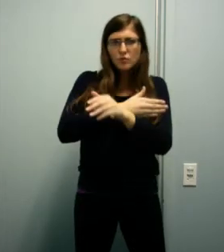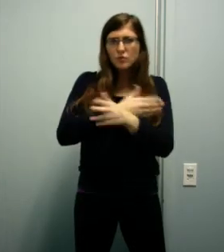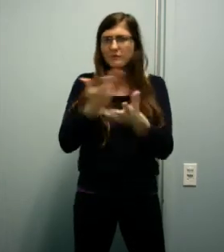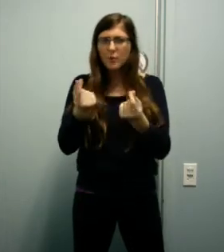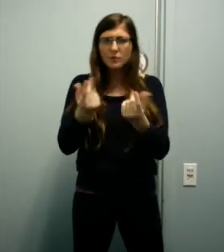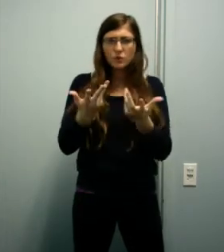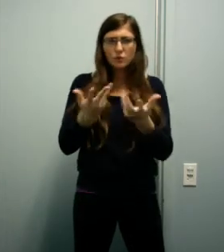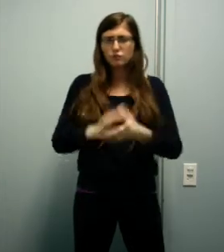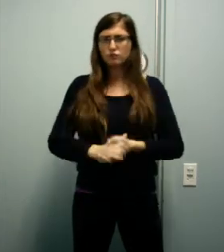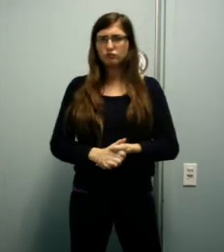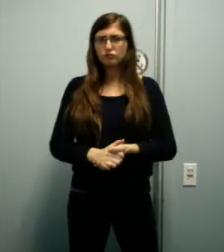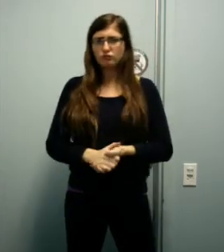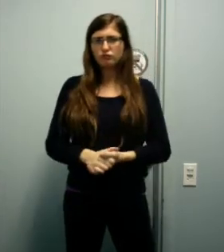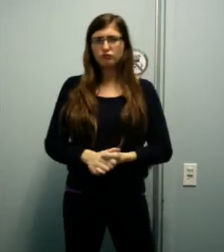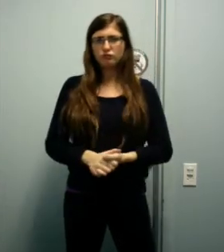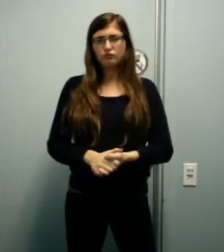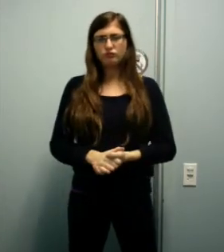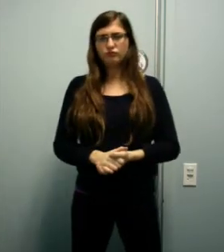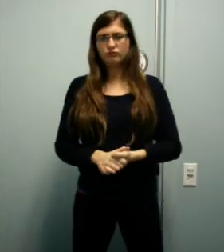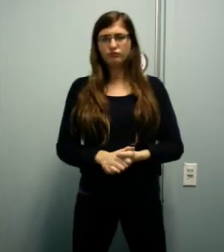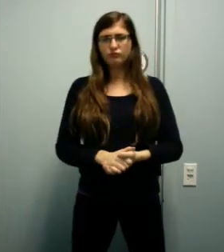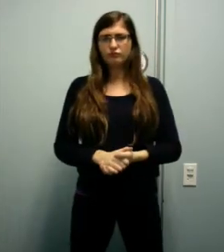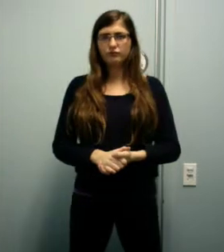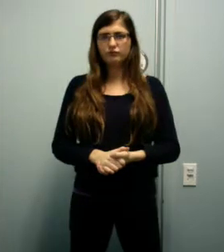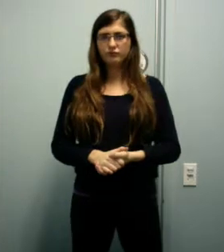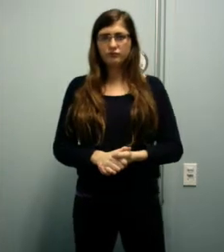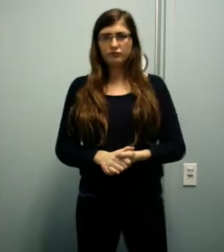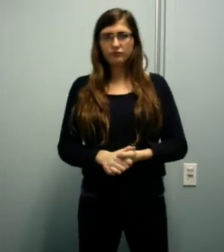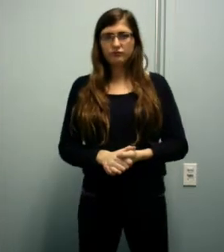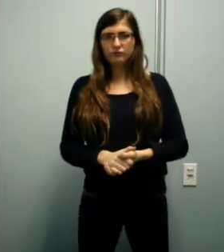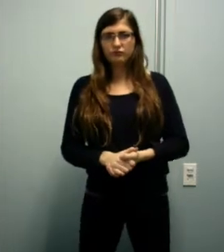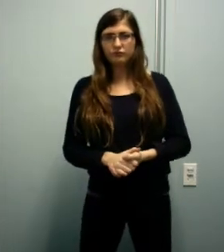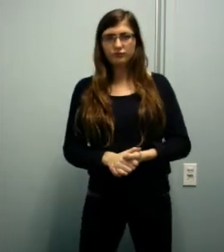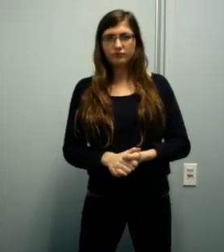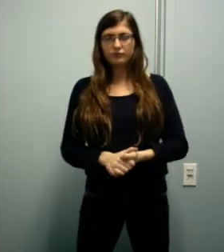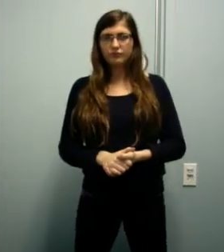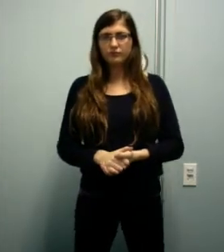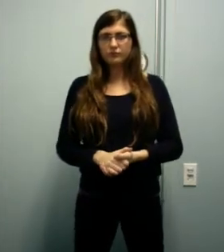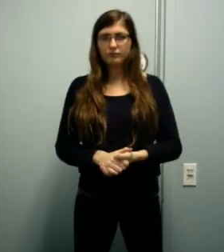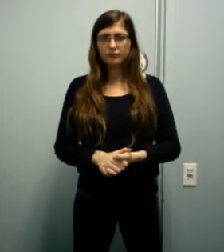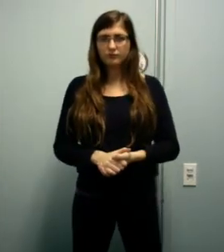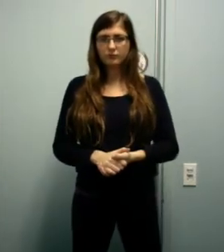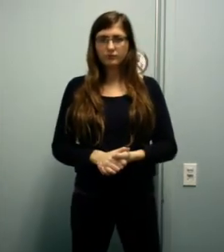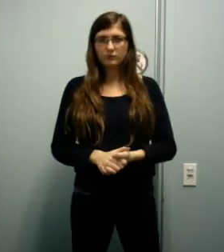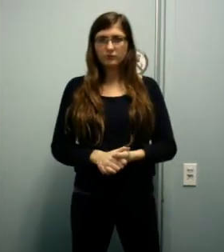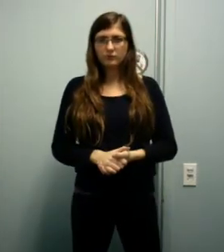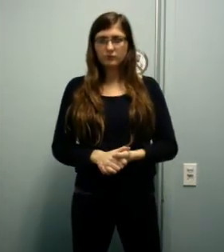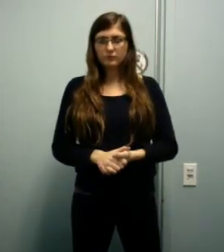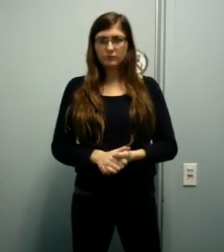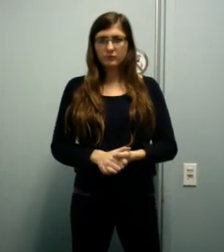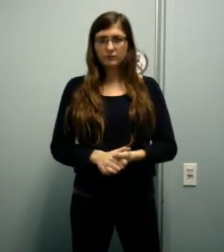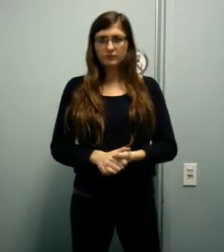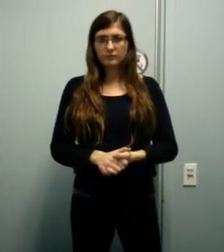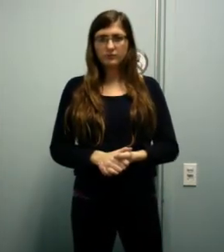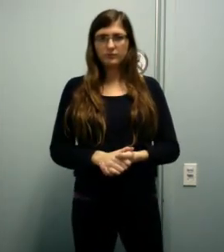Literally, Berlitz is using a proven method, a time-proven method. We have a worldwide network of resources with